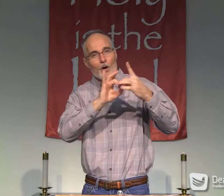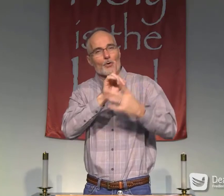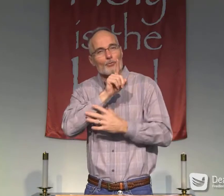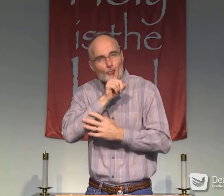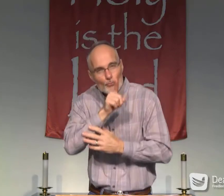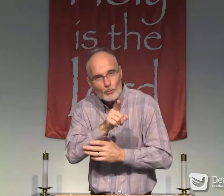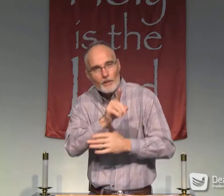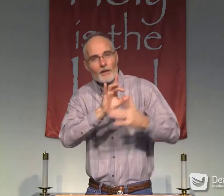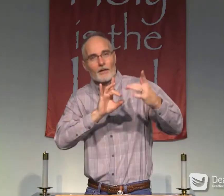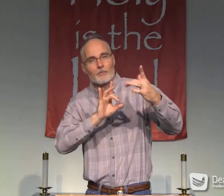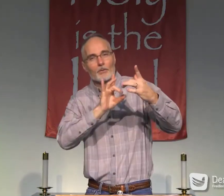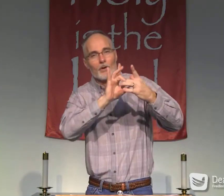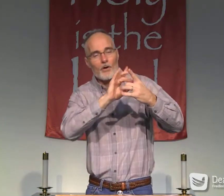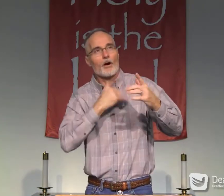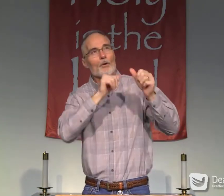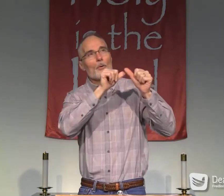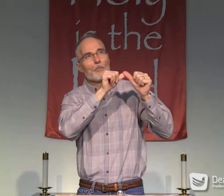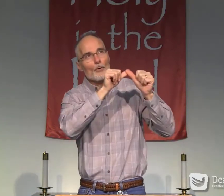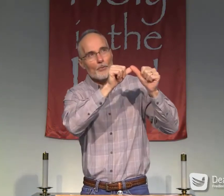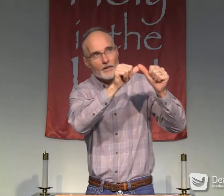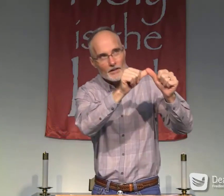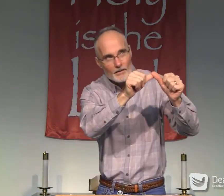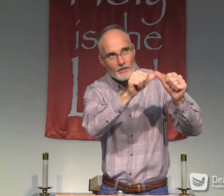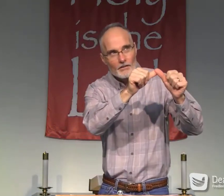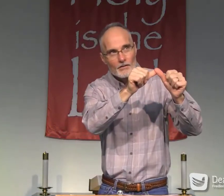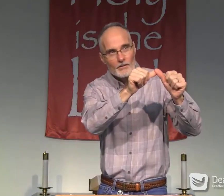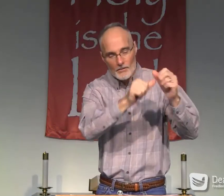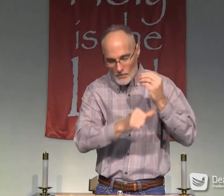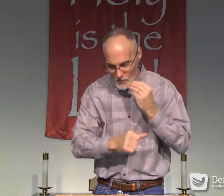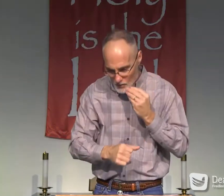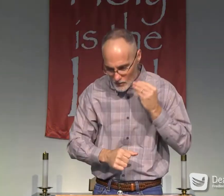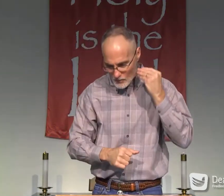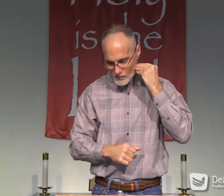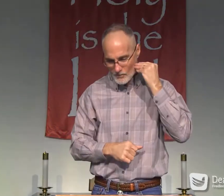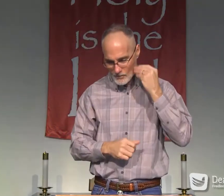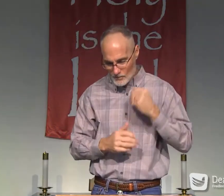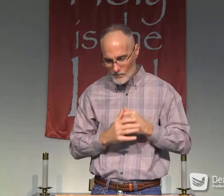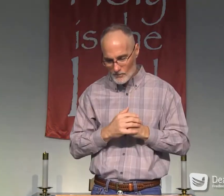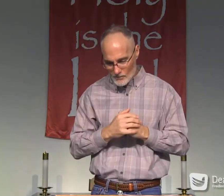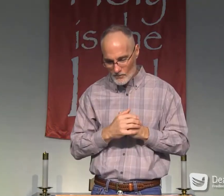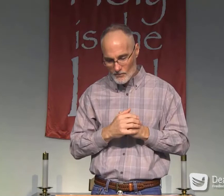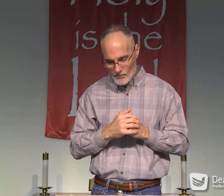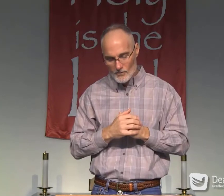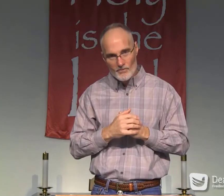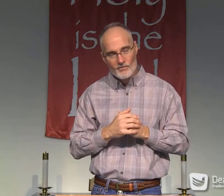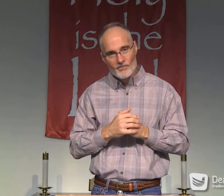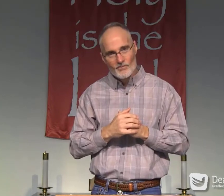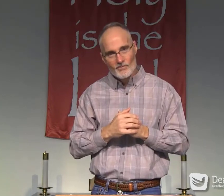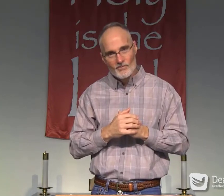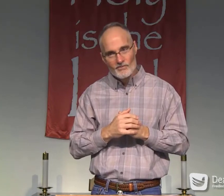We understand where we truly belong. Our permanent home.